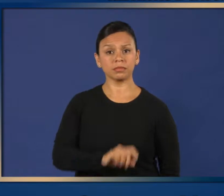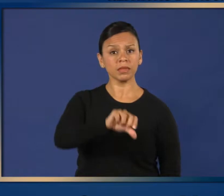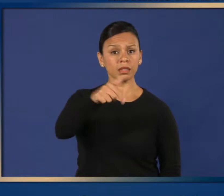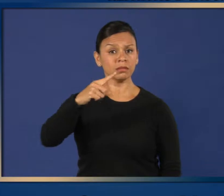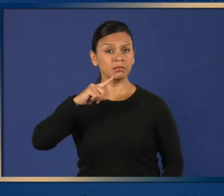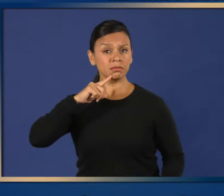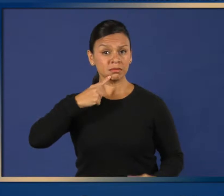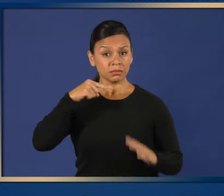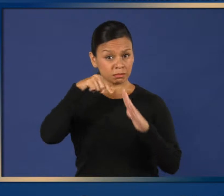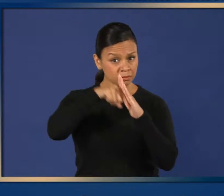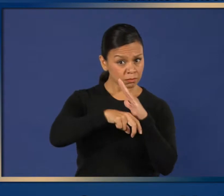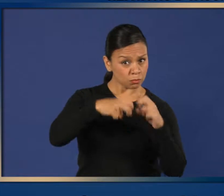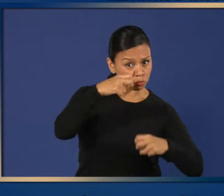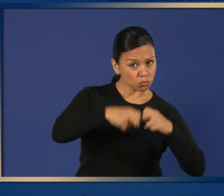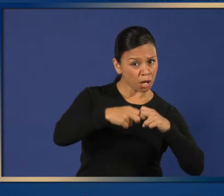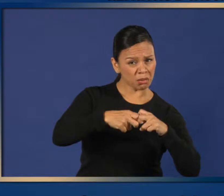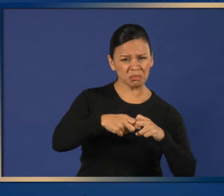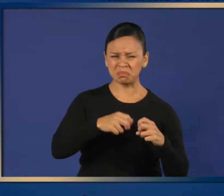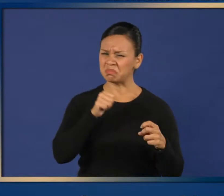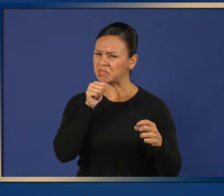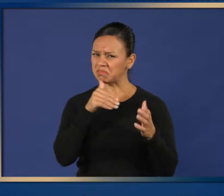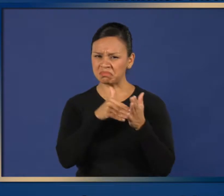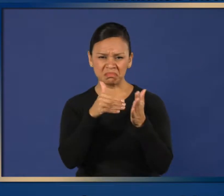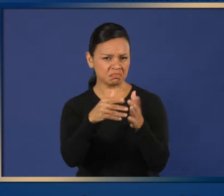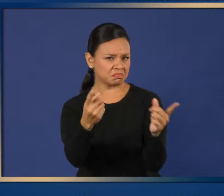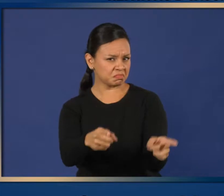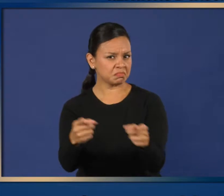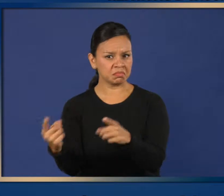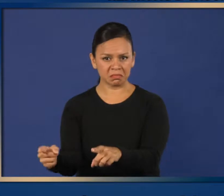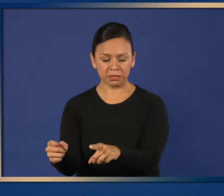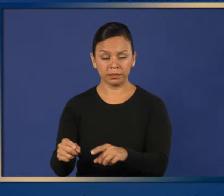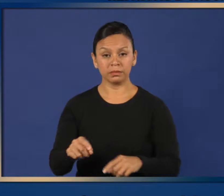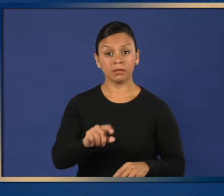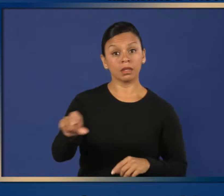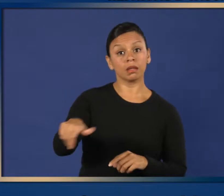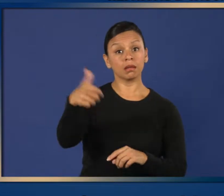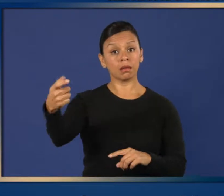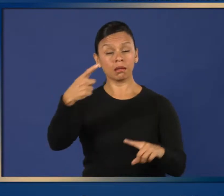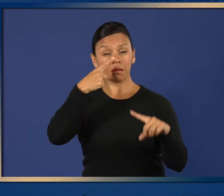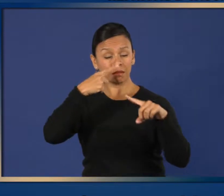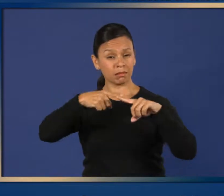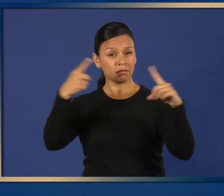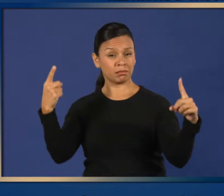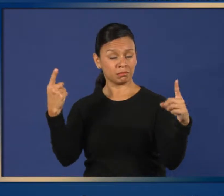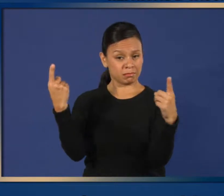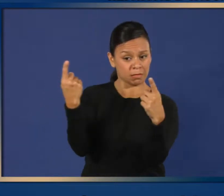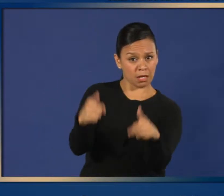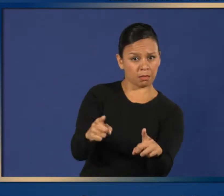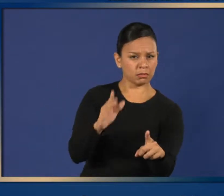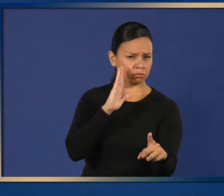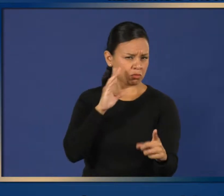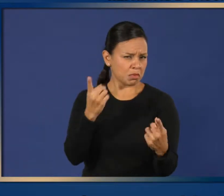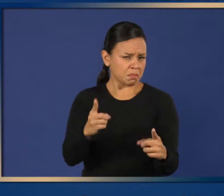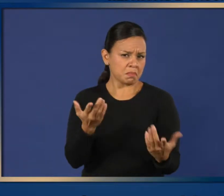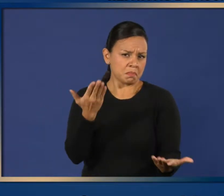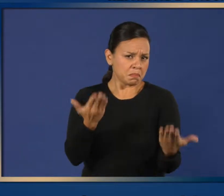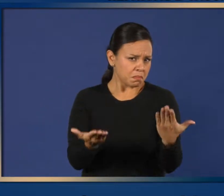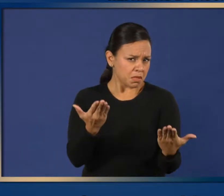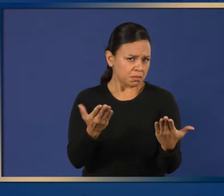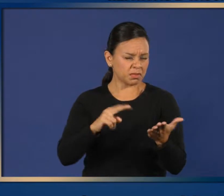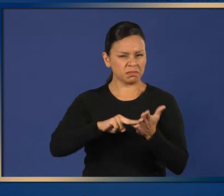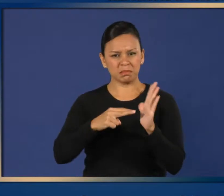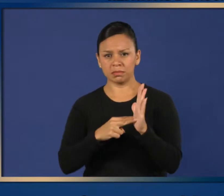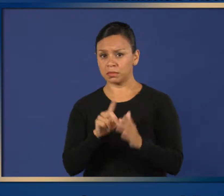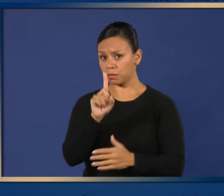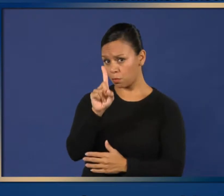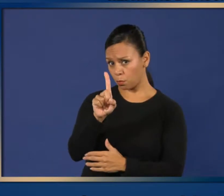Severe problems are extremely rare. Severe allergic reactions are believed to occur about